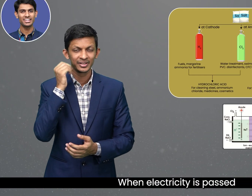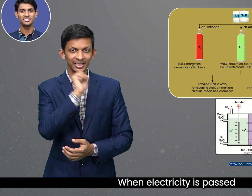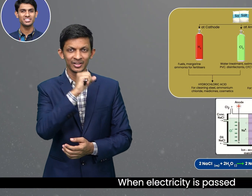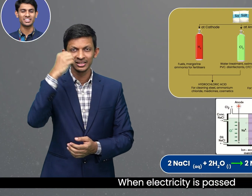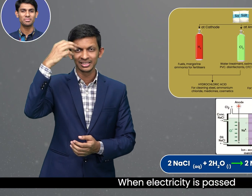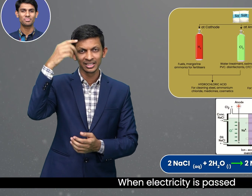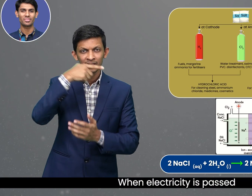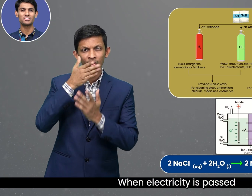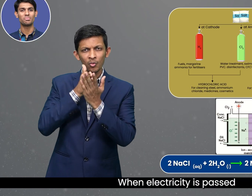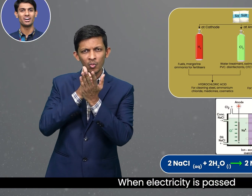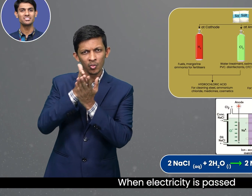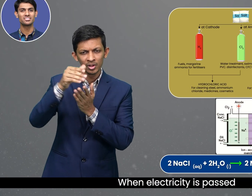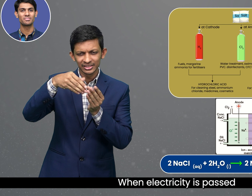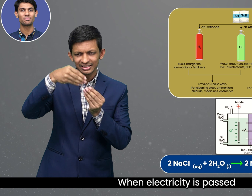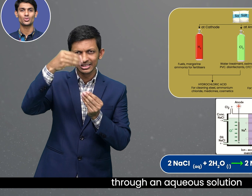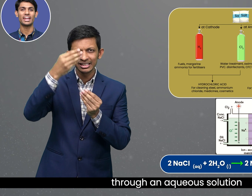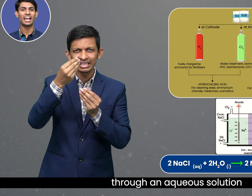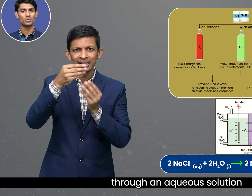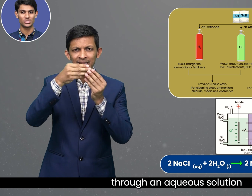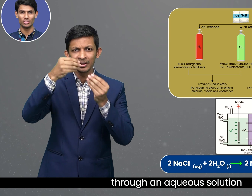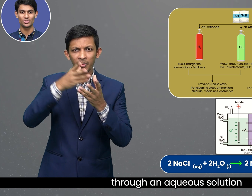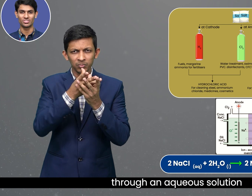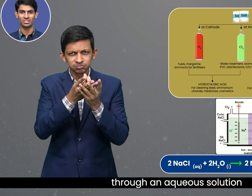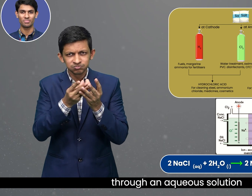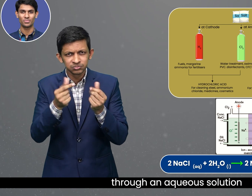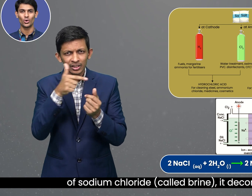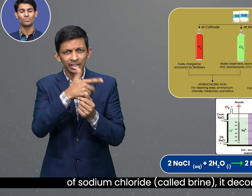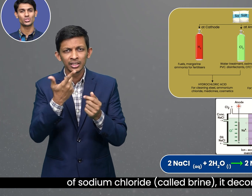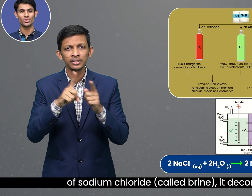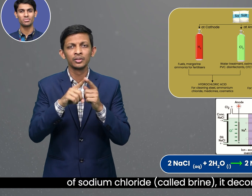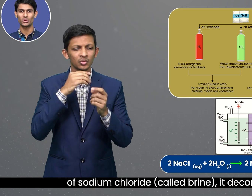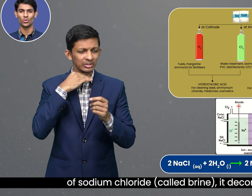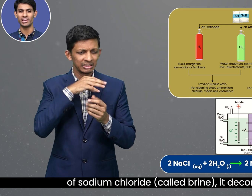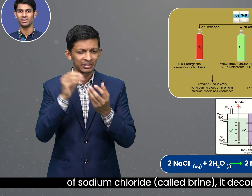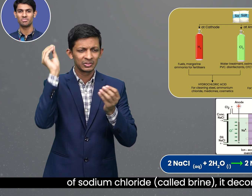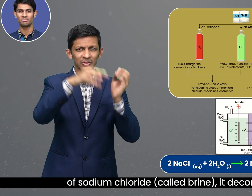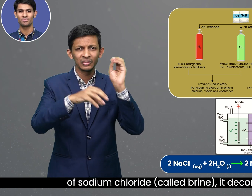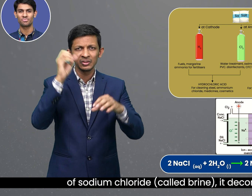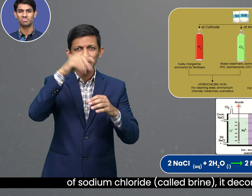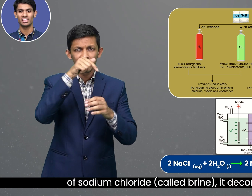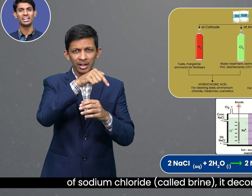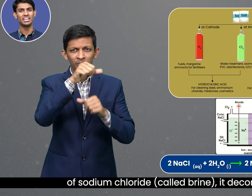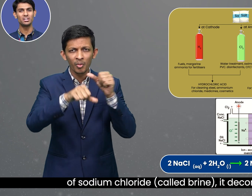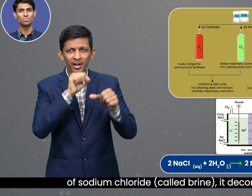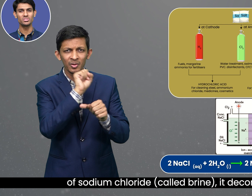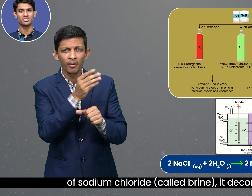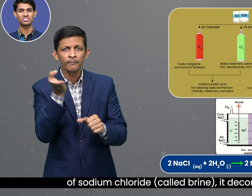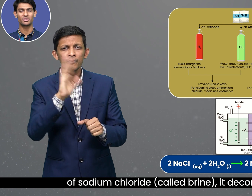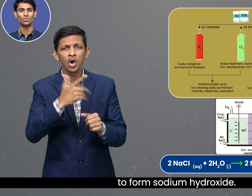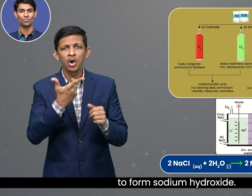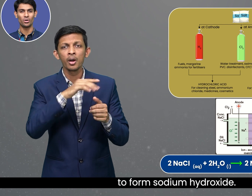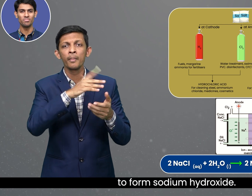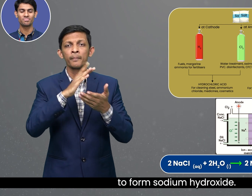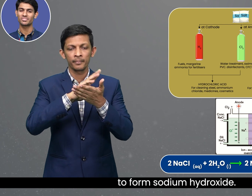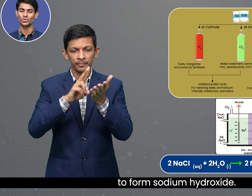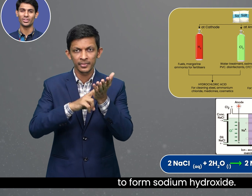When electricity is passed through an aqueous solution of sodium chloride, it decomposes